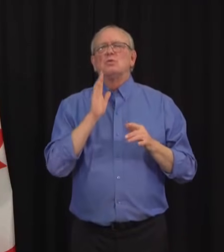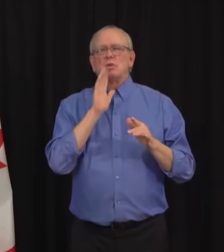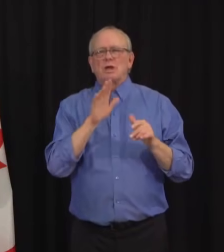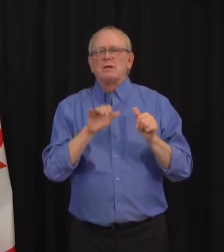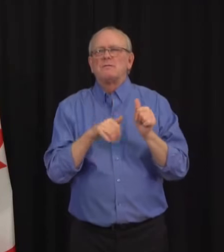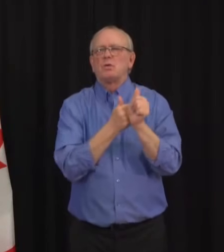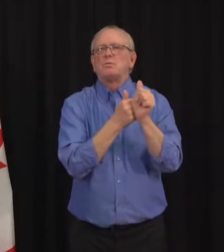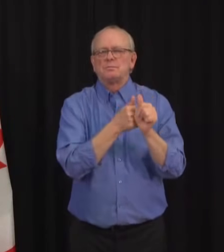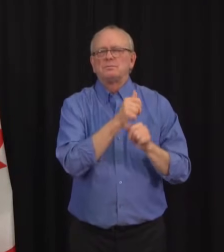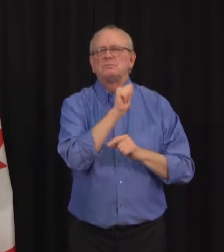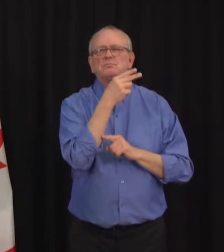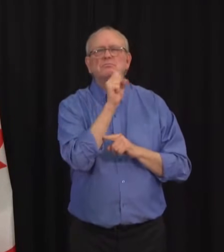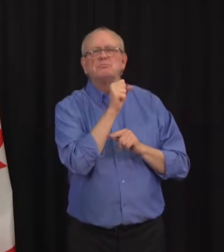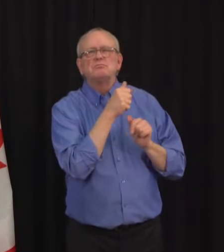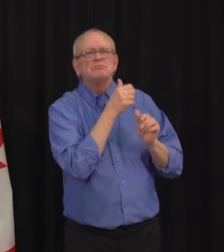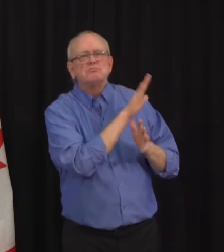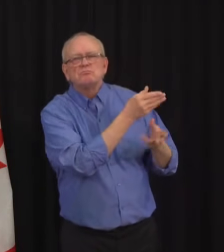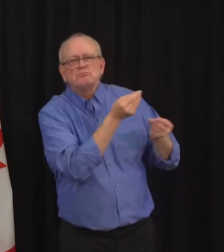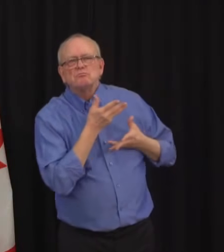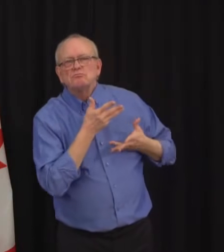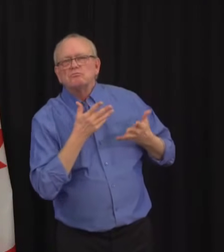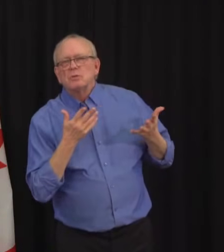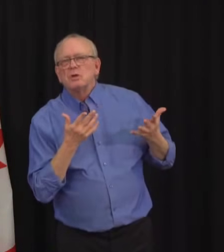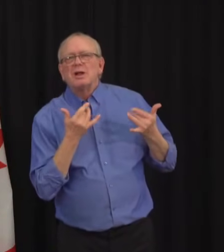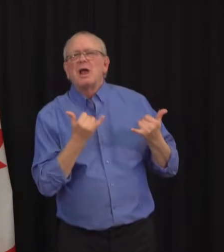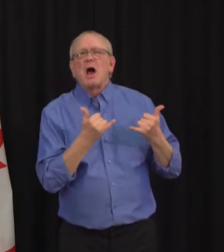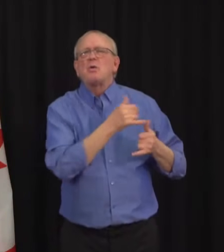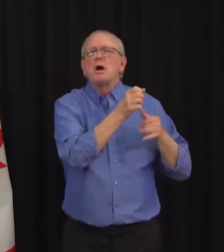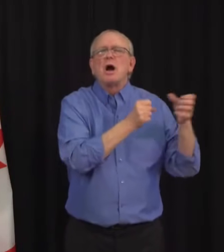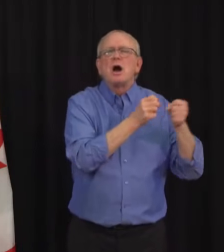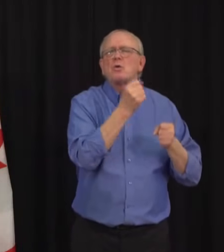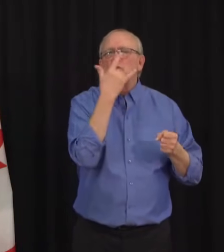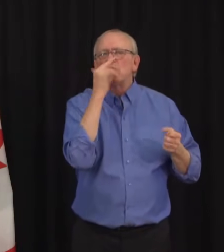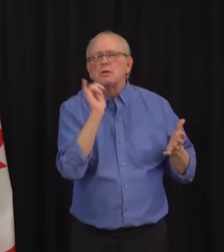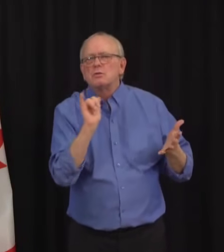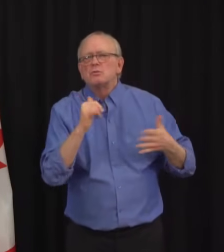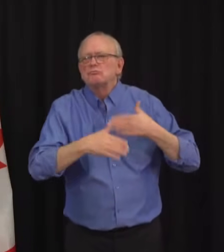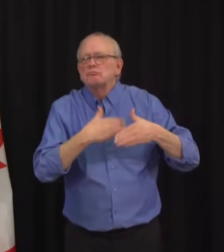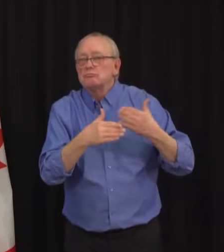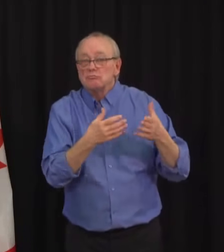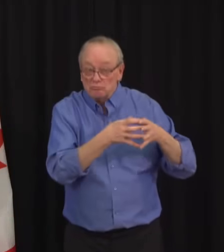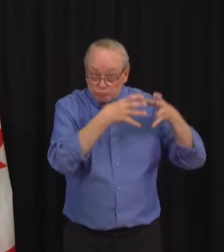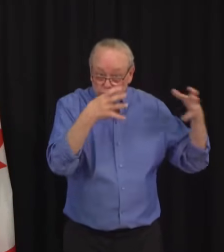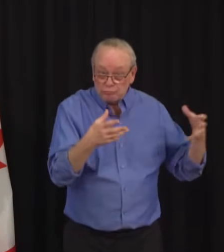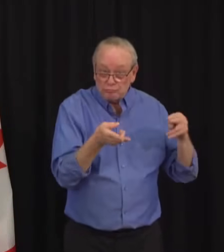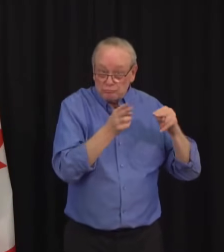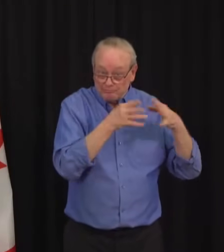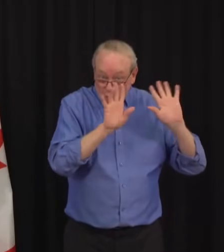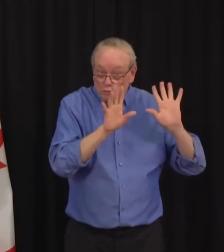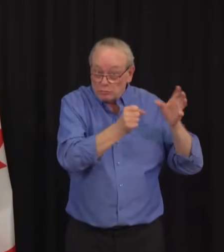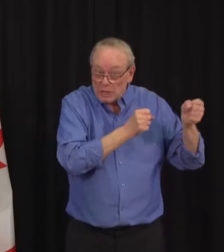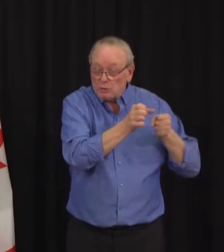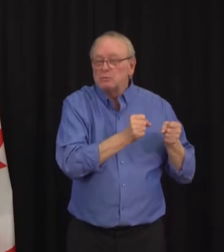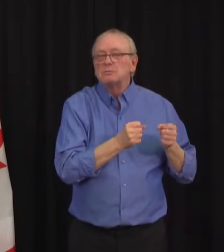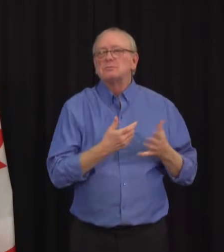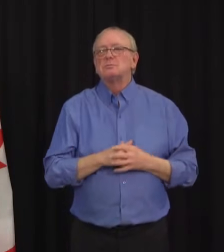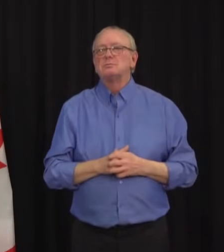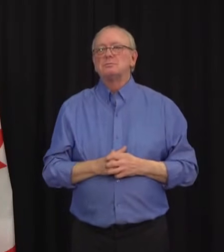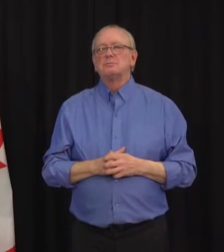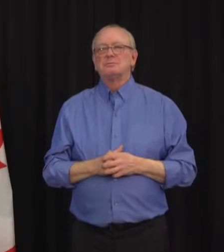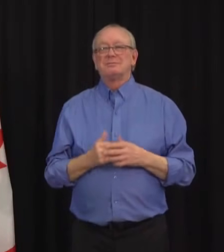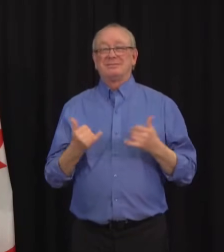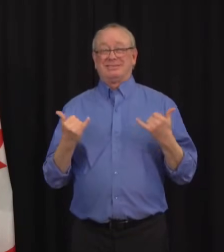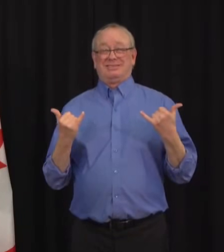identify exactly where they are right now with respect to the hiring. But in this short-term period where we are not able to complete